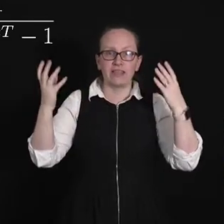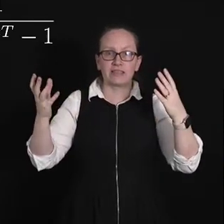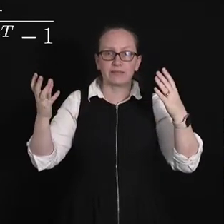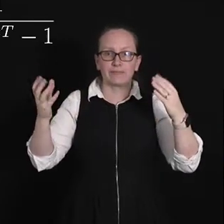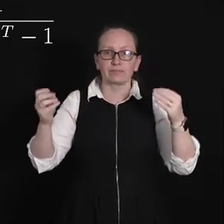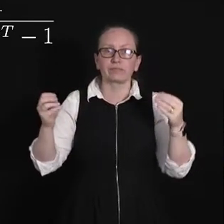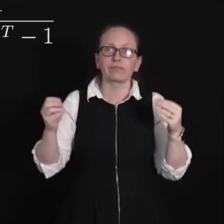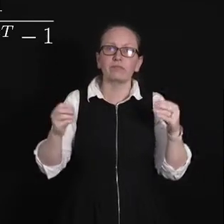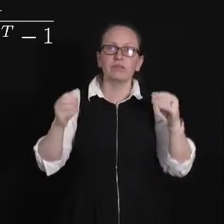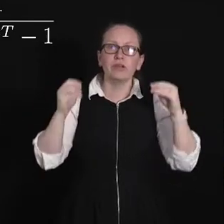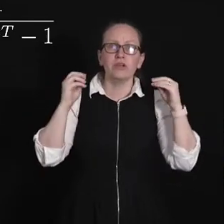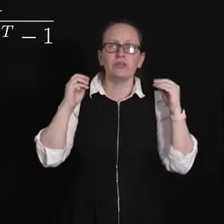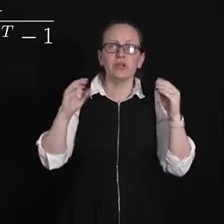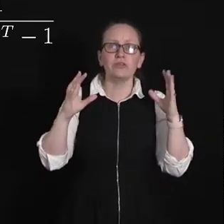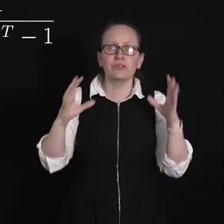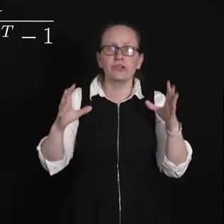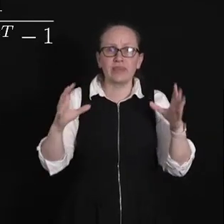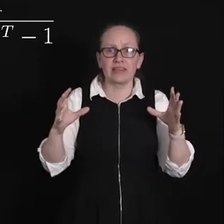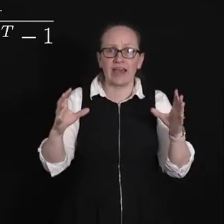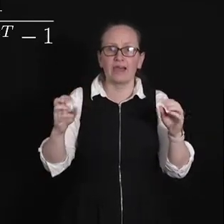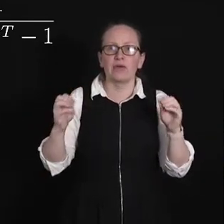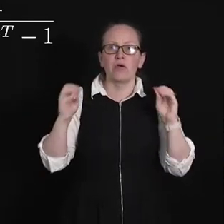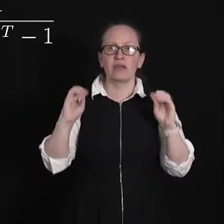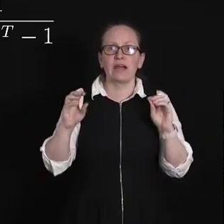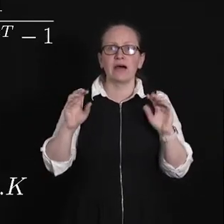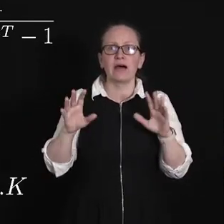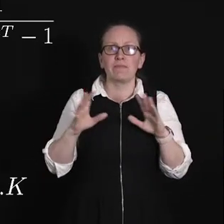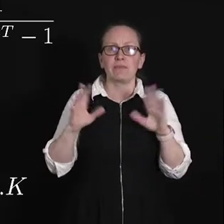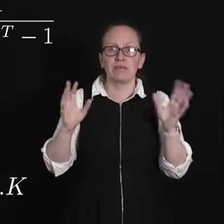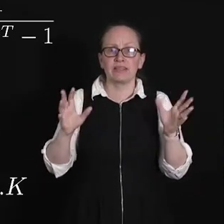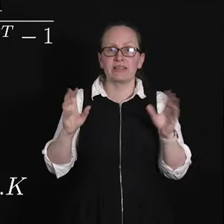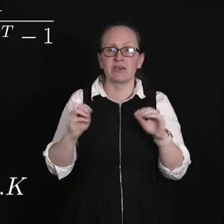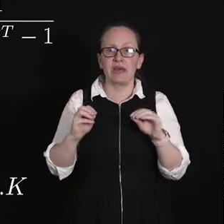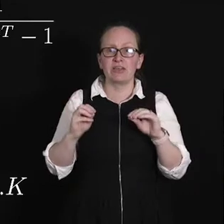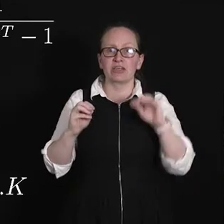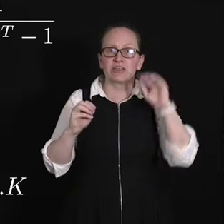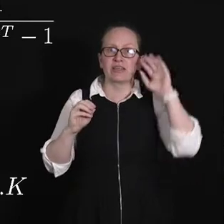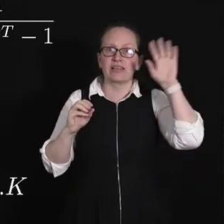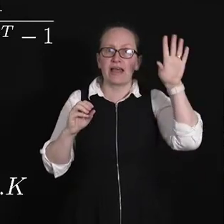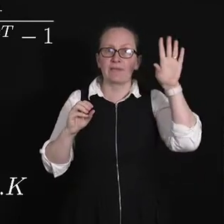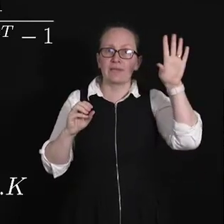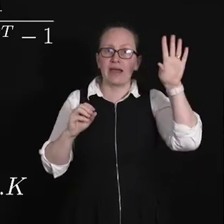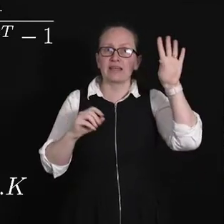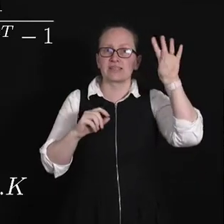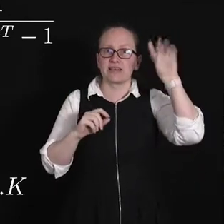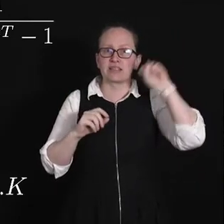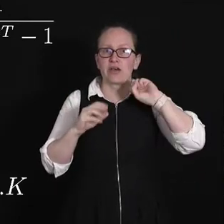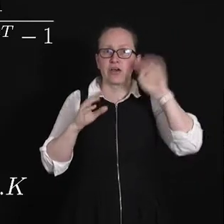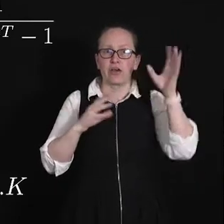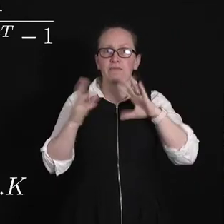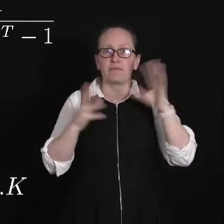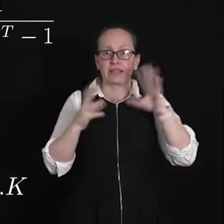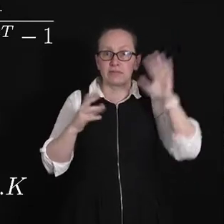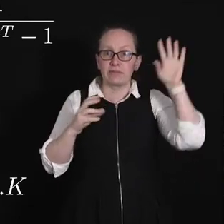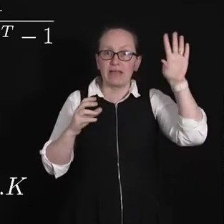is. So doing that, we come up with an equation, lambda max, that's the maximum